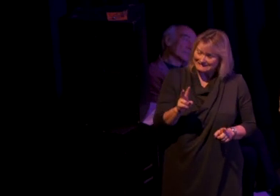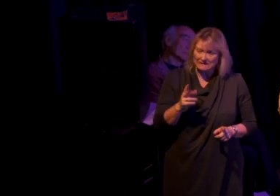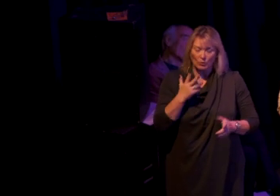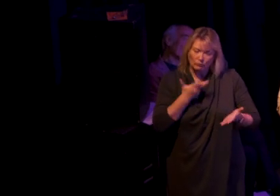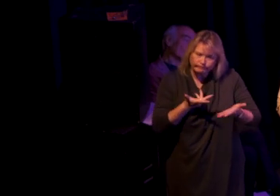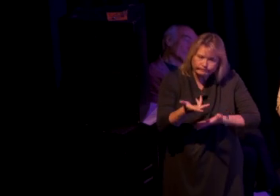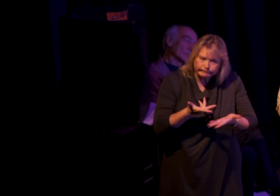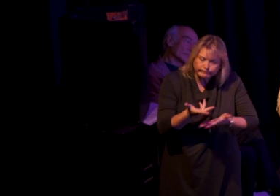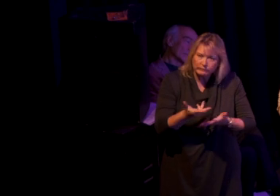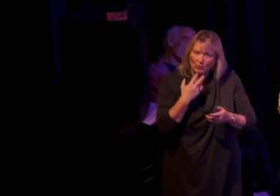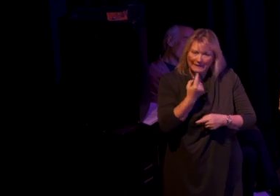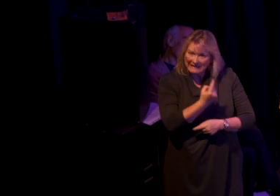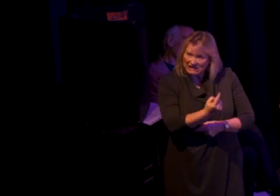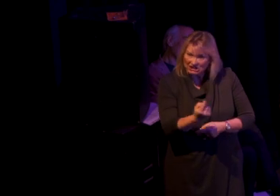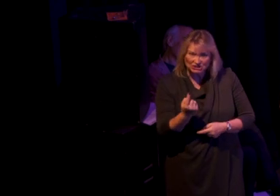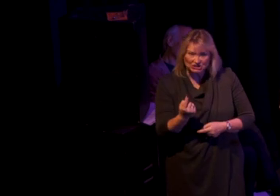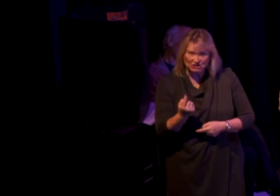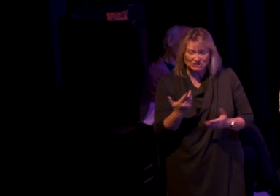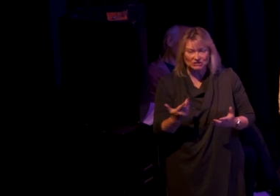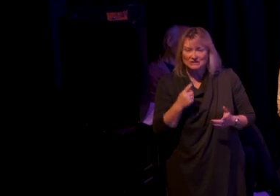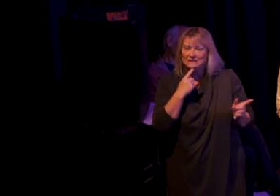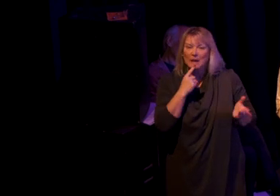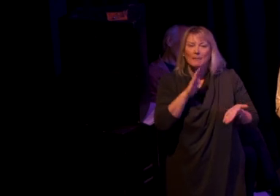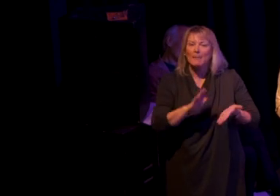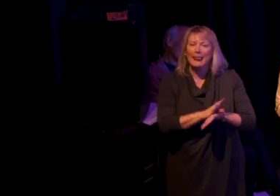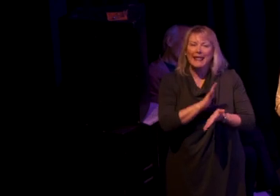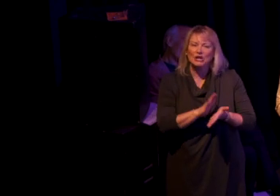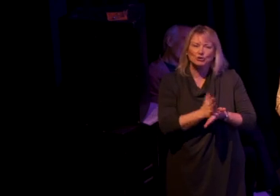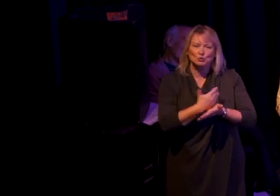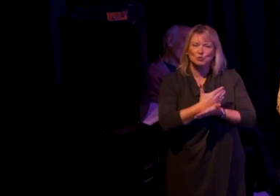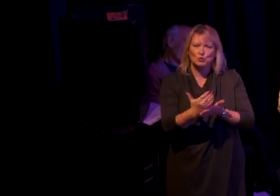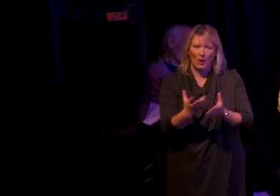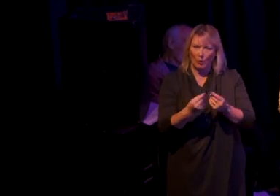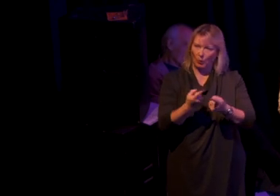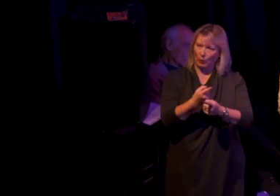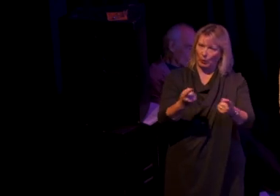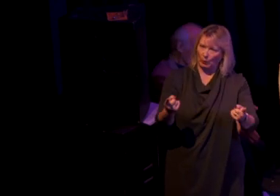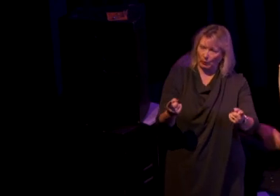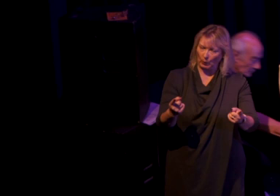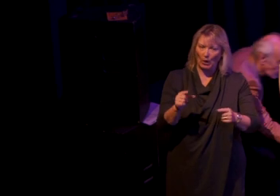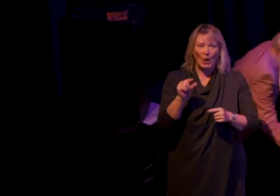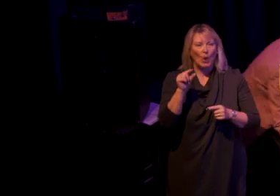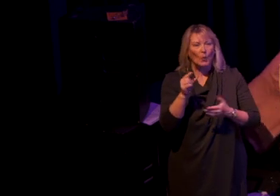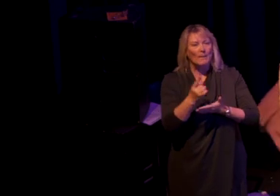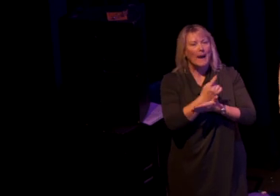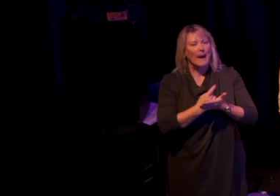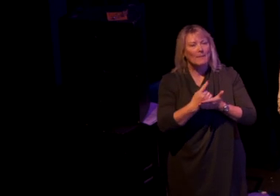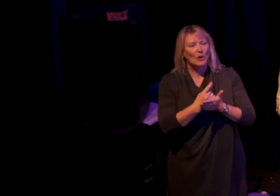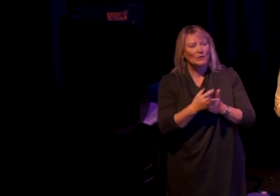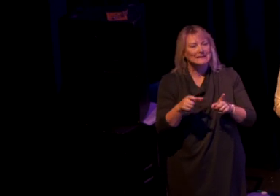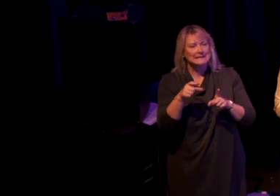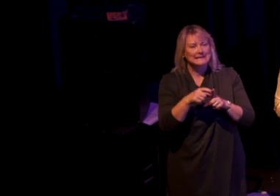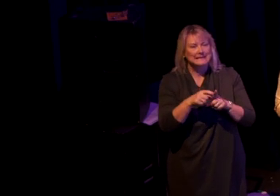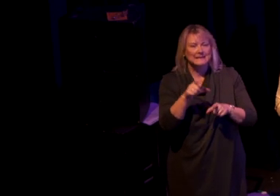you. Dear all, it's my pleasure to share with you a bit about Devasitam Charitable